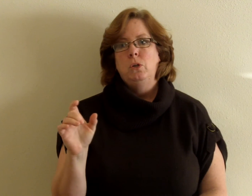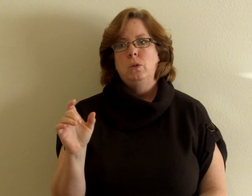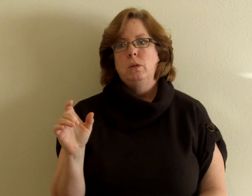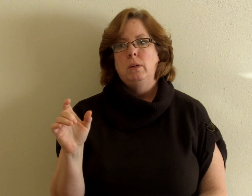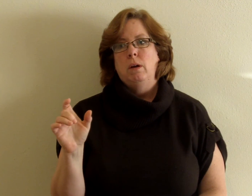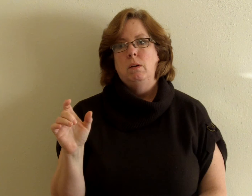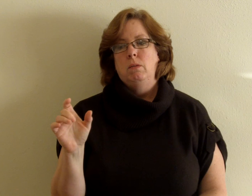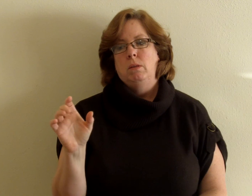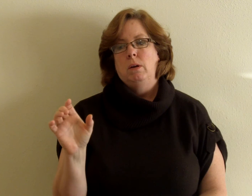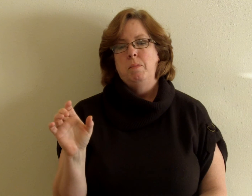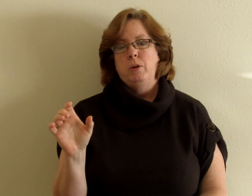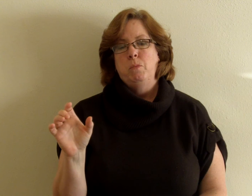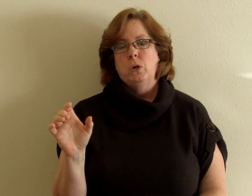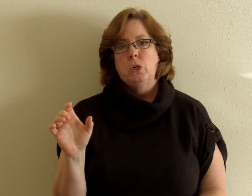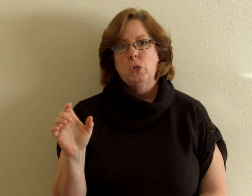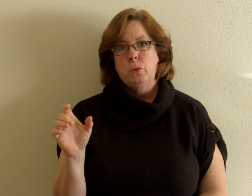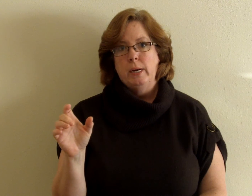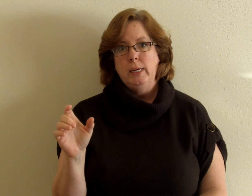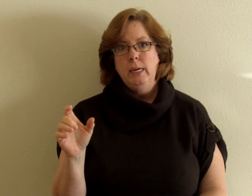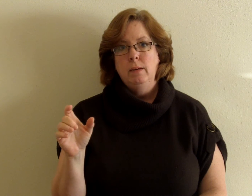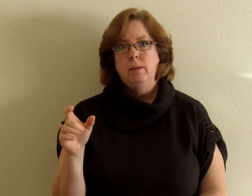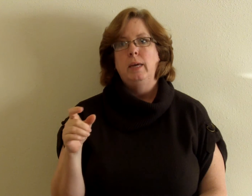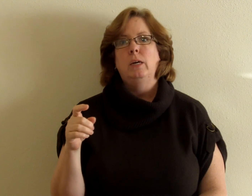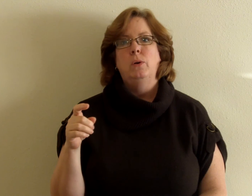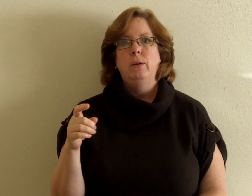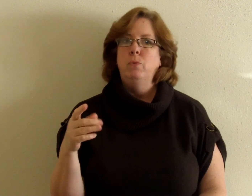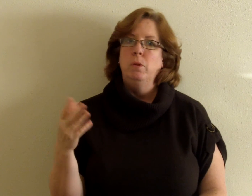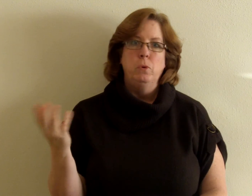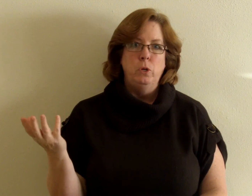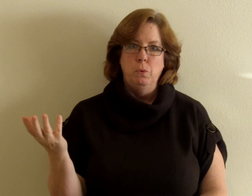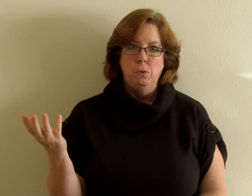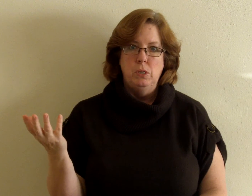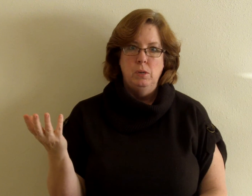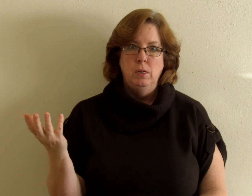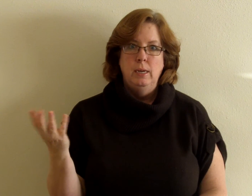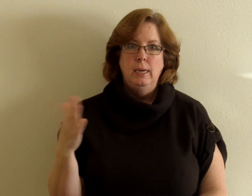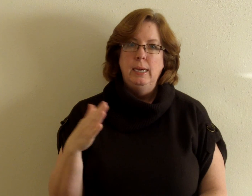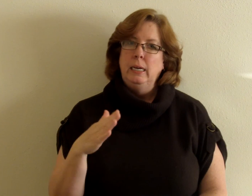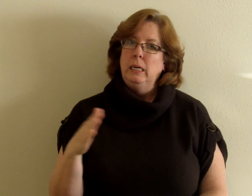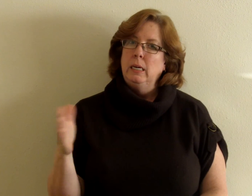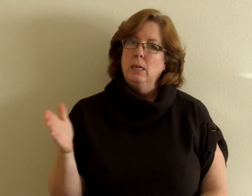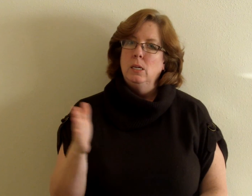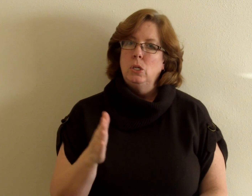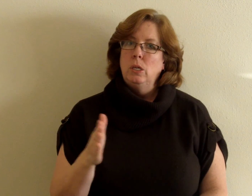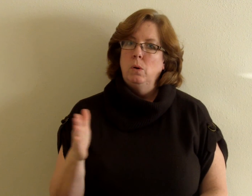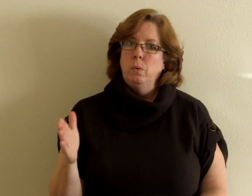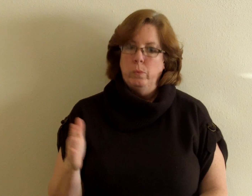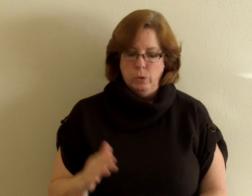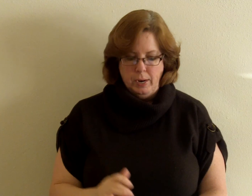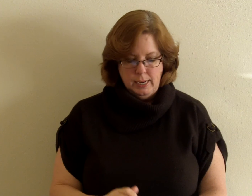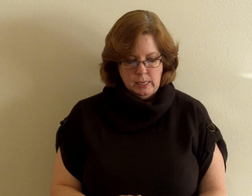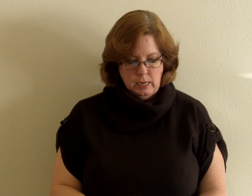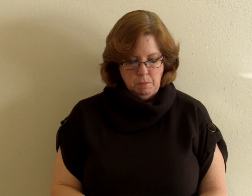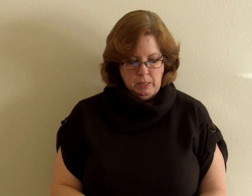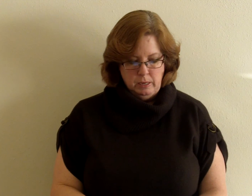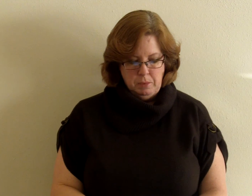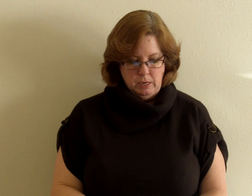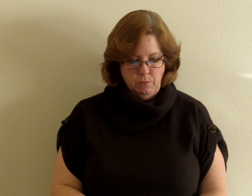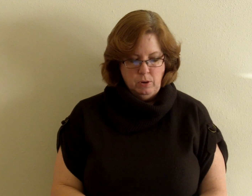the non-manual markers correctly and get credit for them, or you won't. So the grading is going to be a little bit different